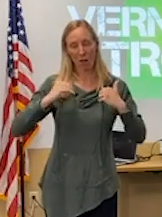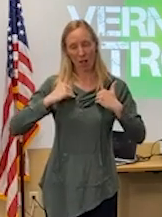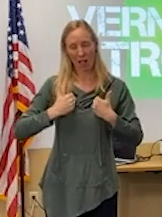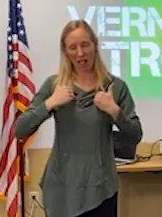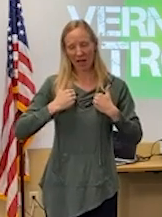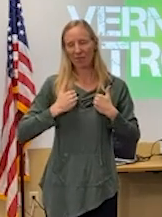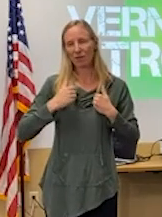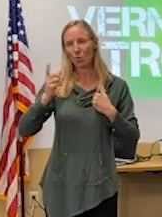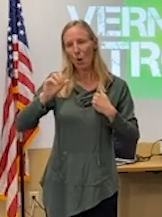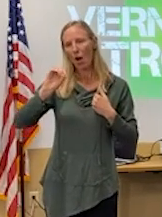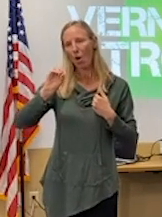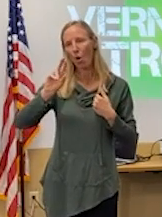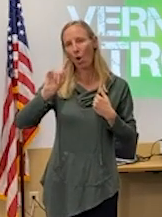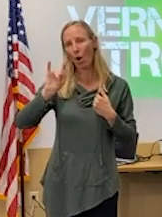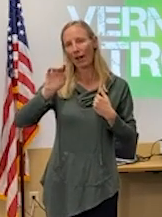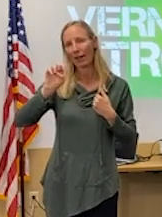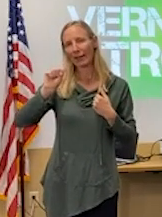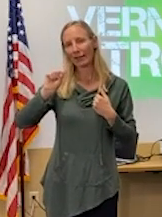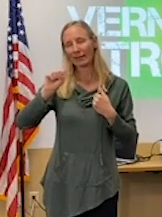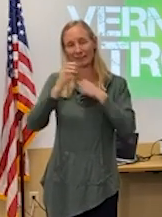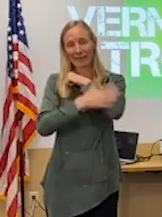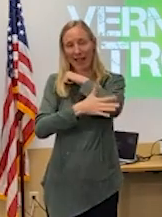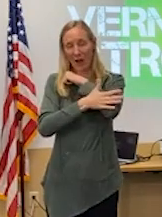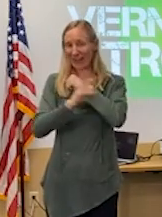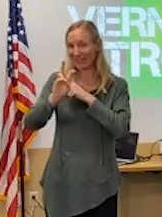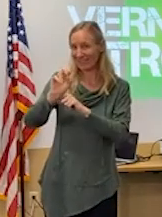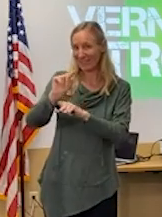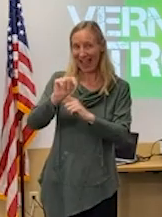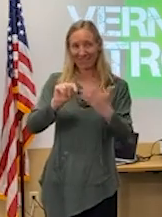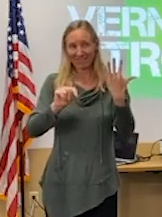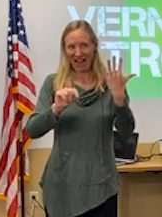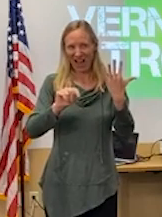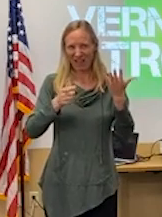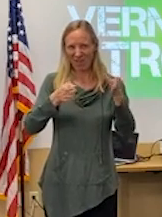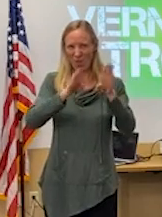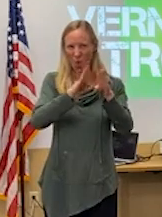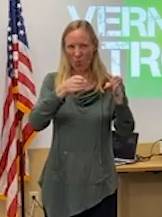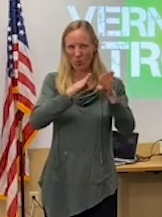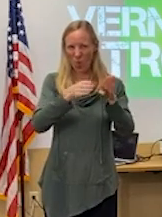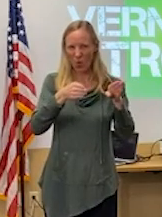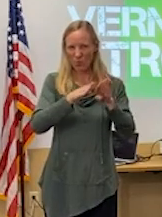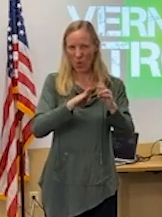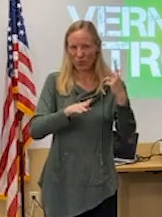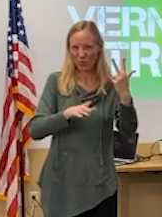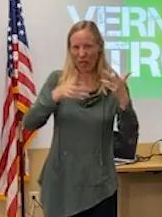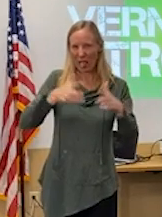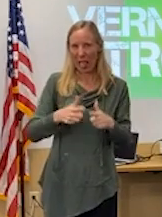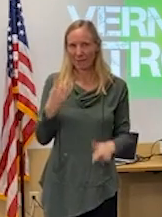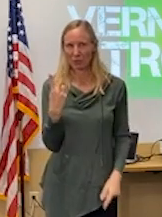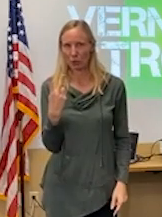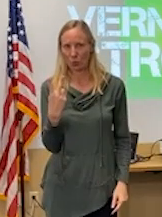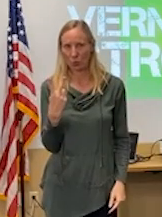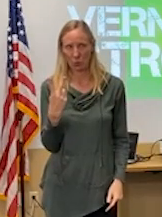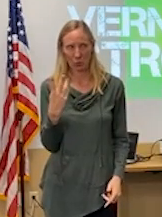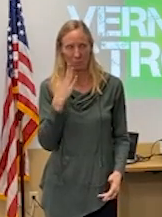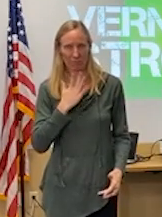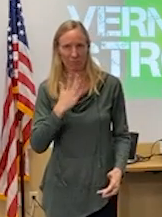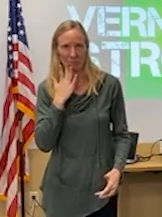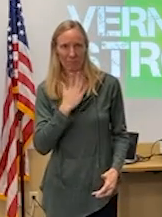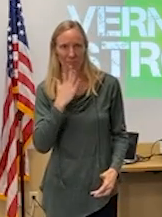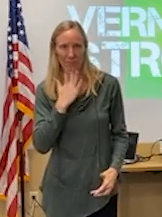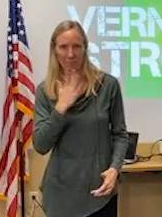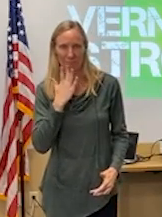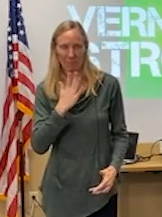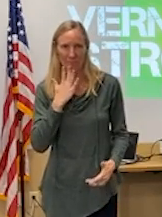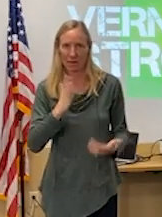in the Orleans County area. We're kind of getting close to crisis mode. What can the state do to start bringing